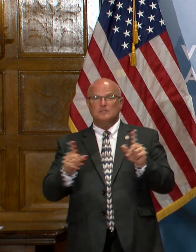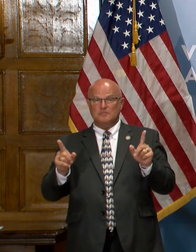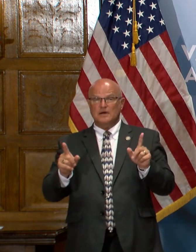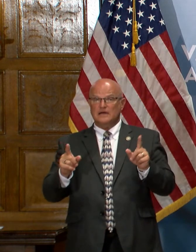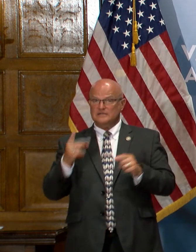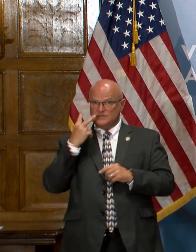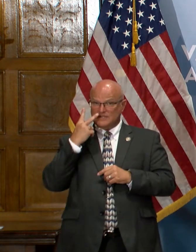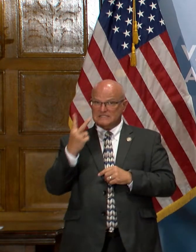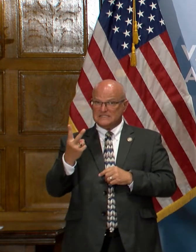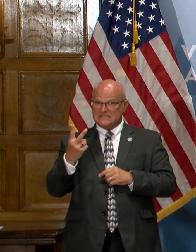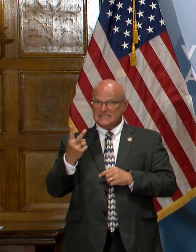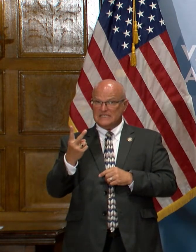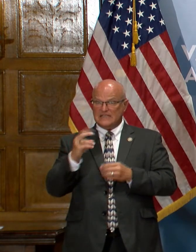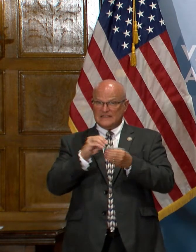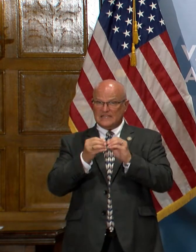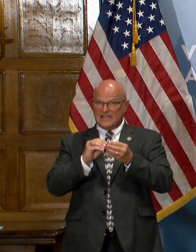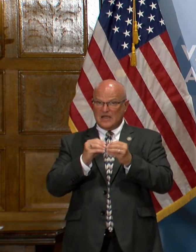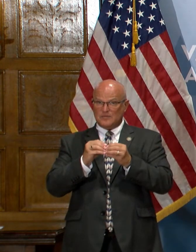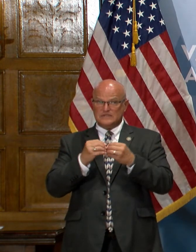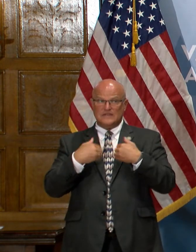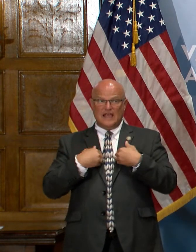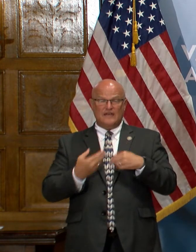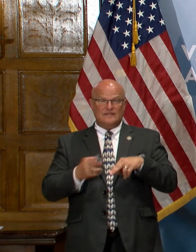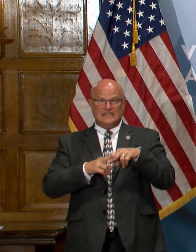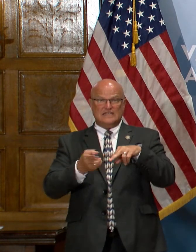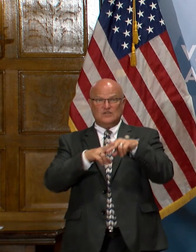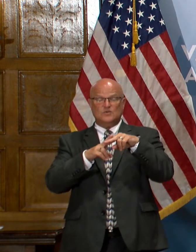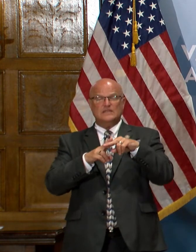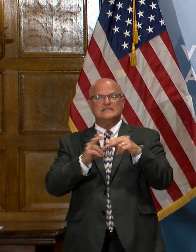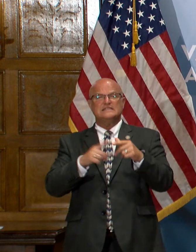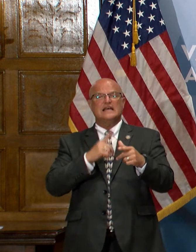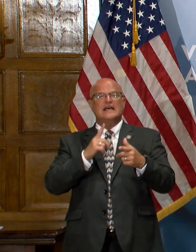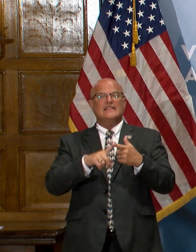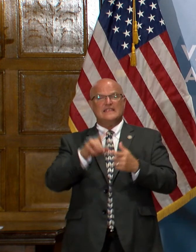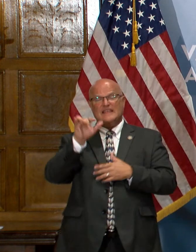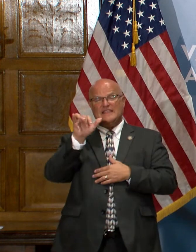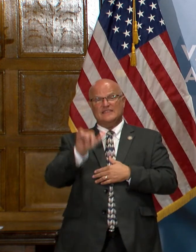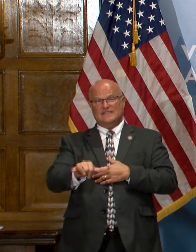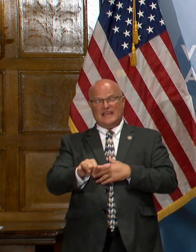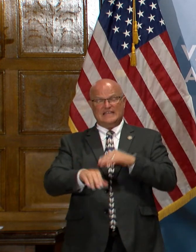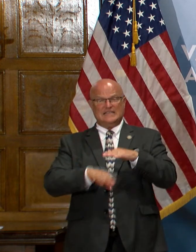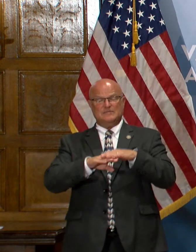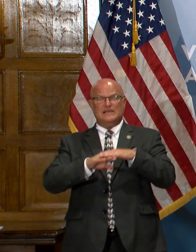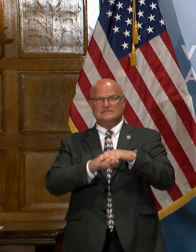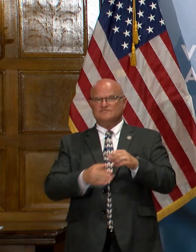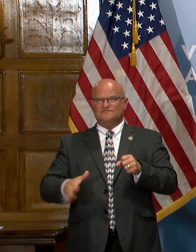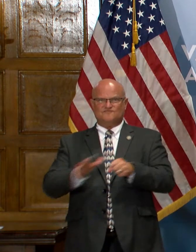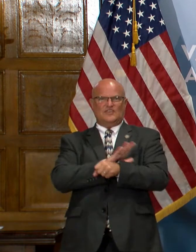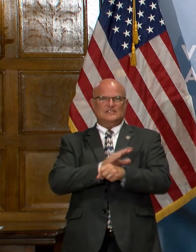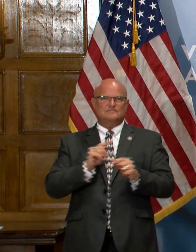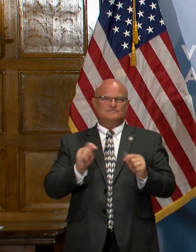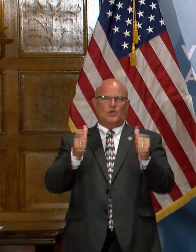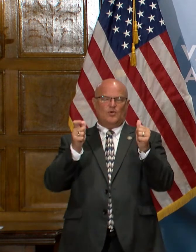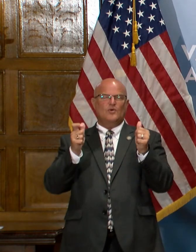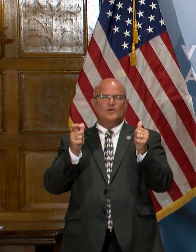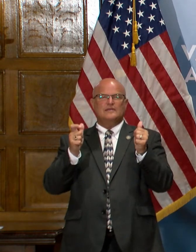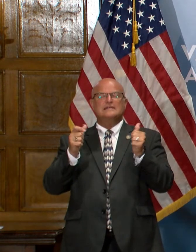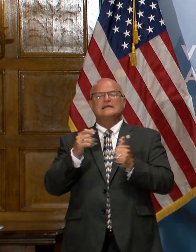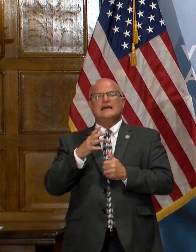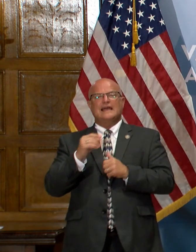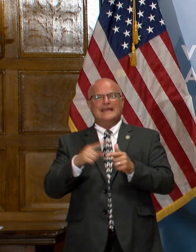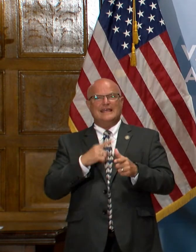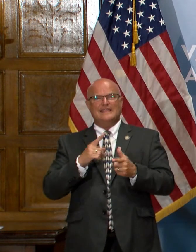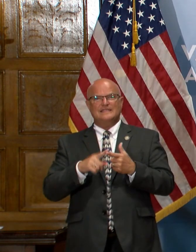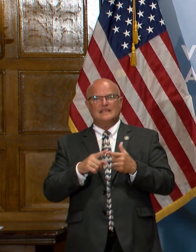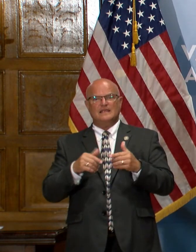can see, if we do have an increase, then that capacity could be filled up very soon. And